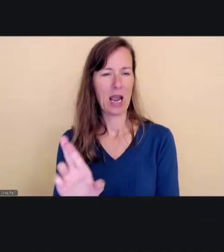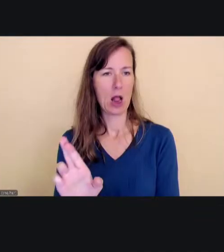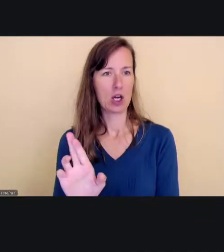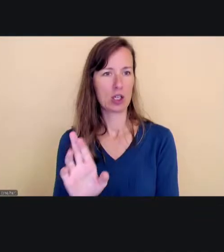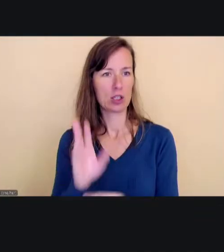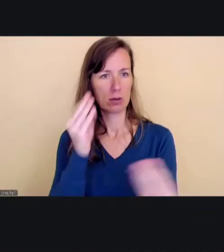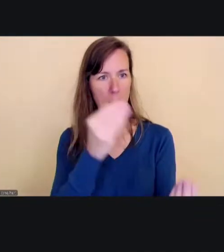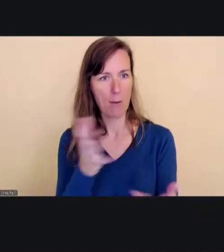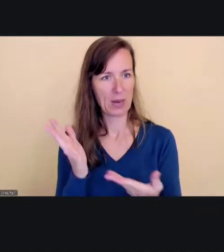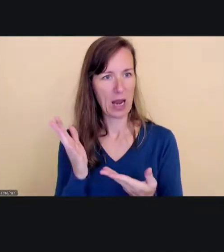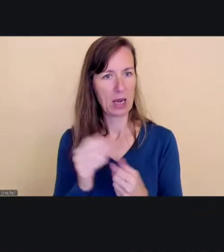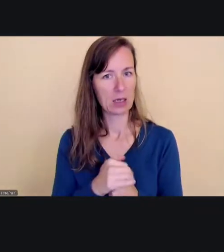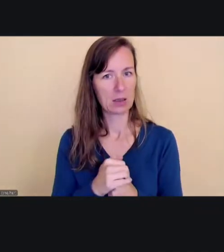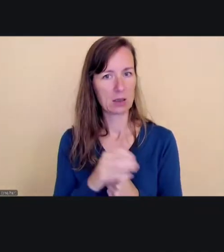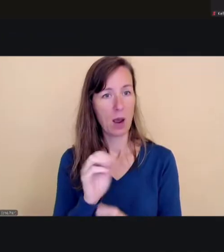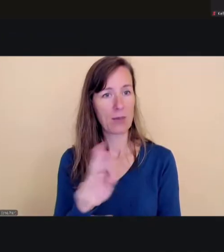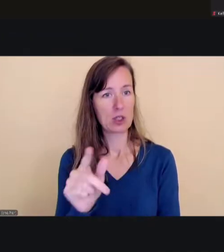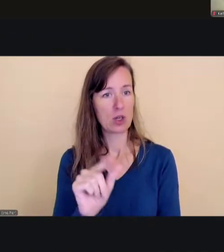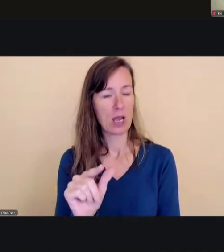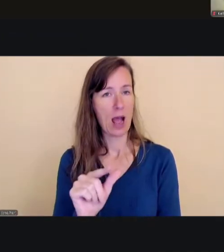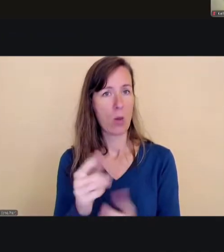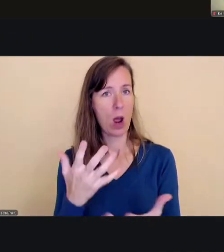the table, or Mr. Cardenas?